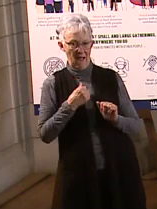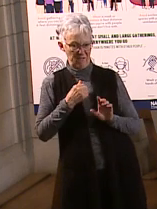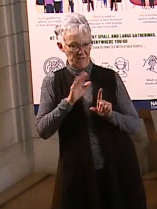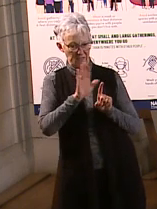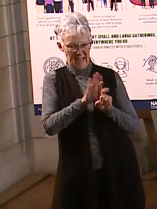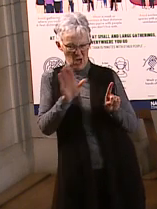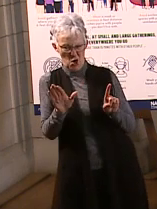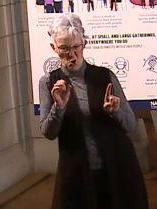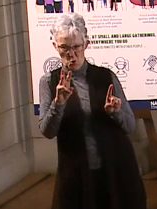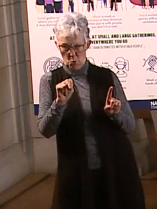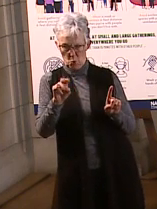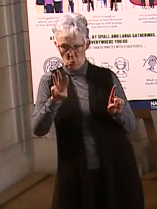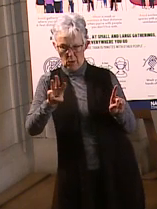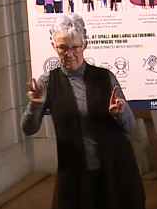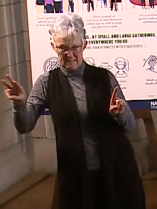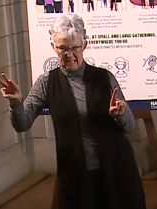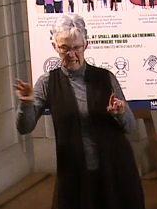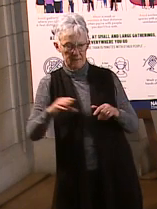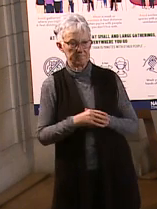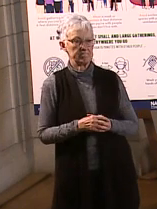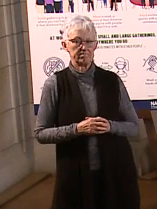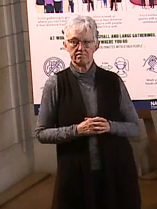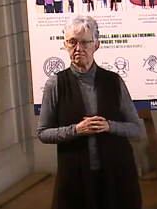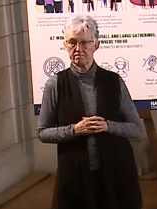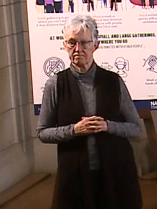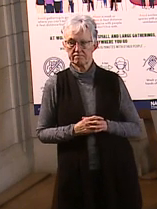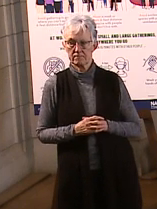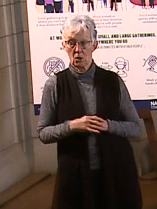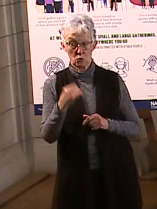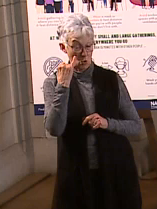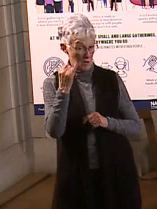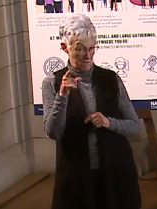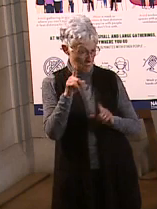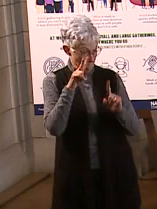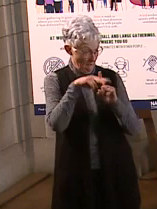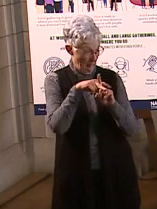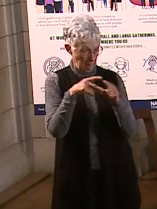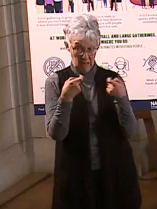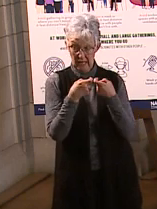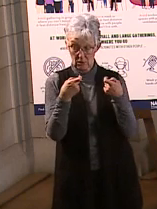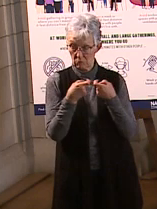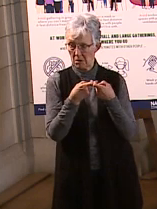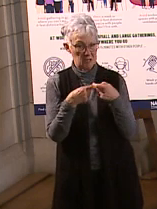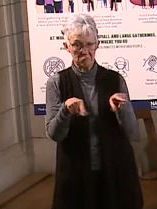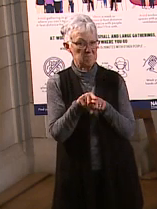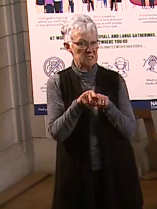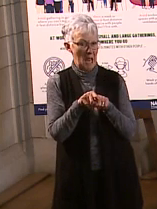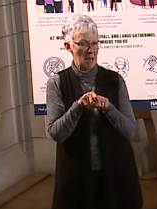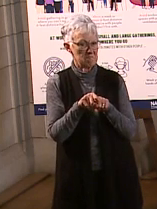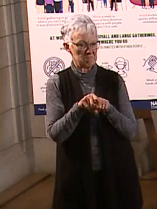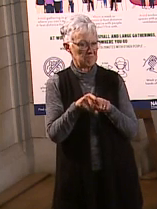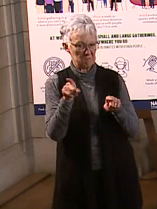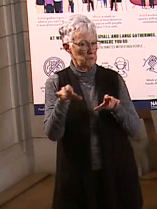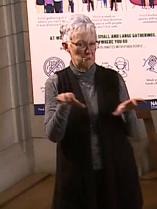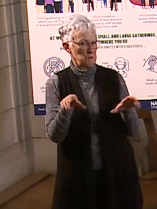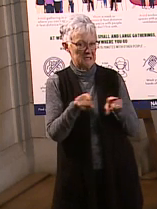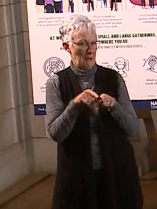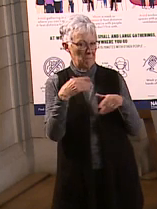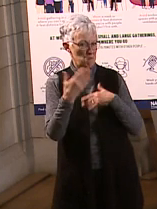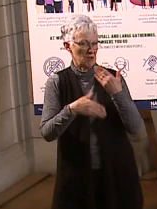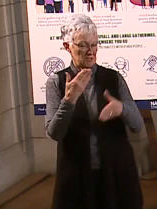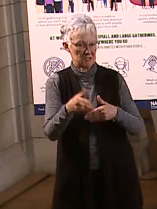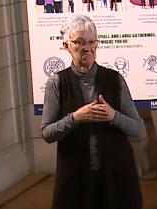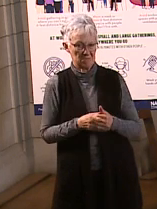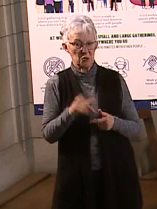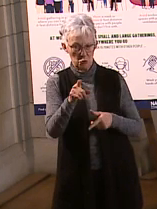his final question was, what if you file electronically? It would be the same process. You would go through this, filing electronically. We allow you to